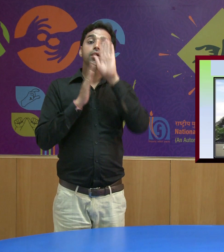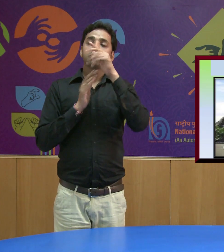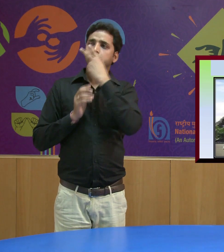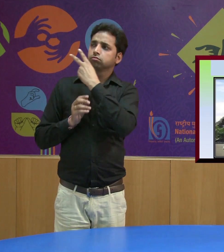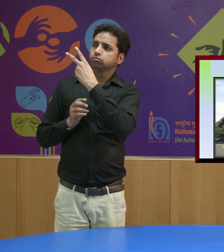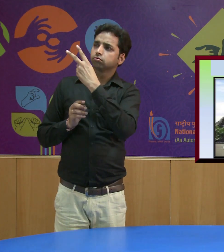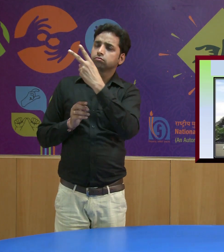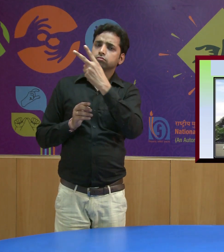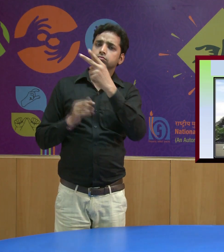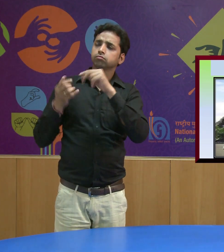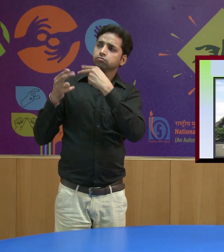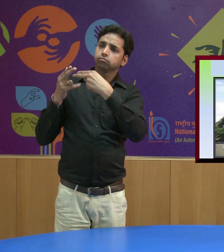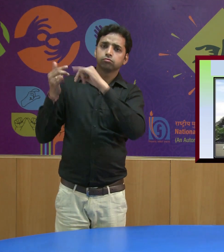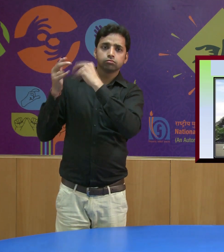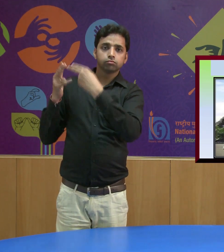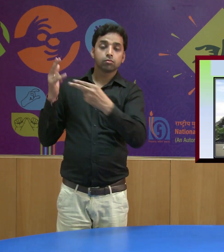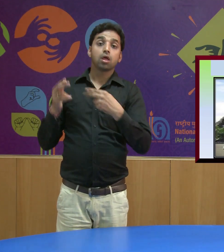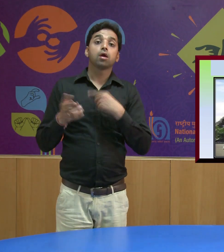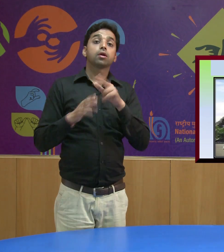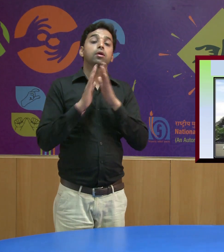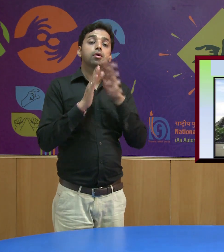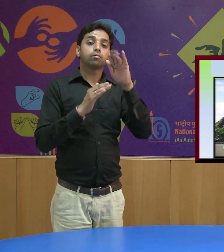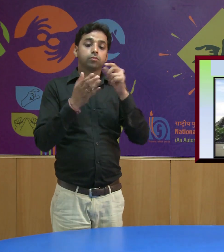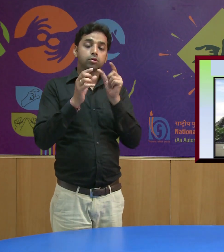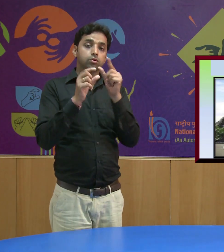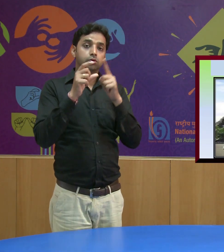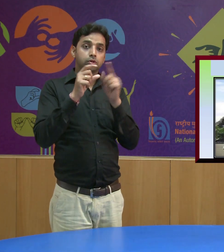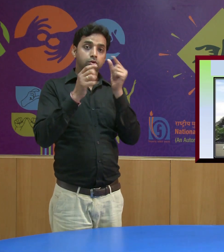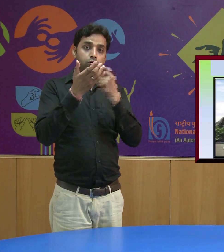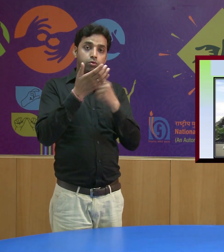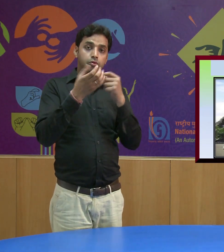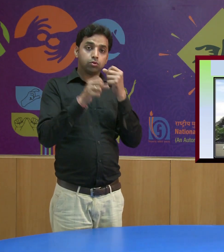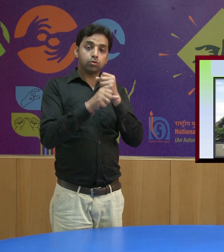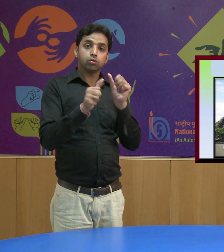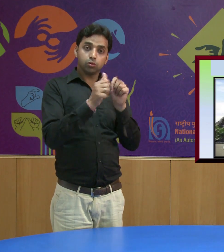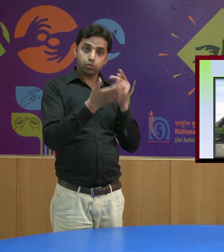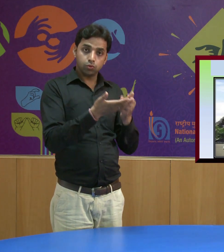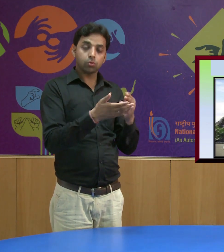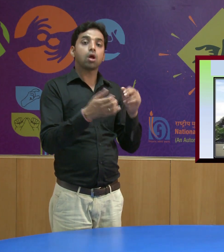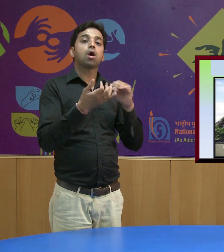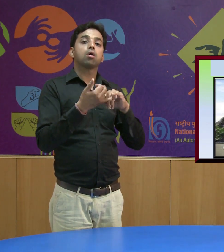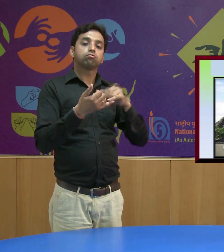Temples of goddess Durga and god Ganesha have also been found